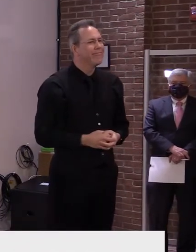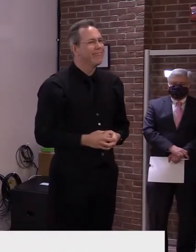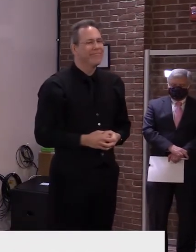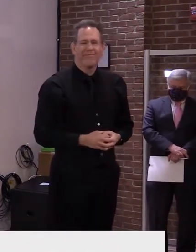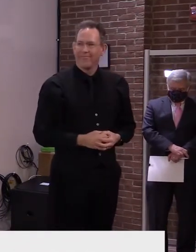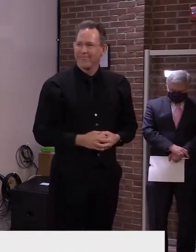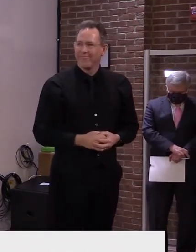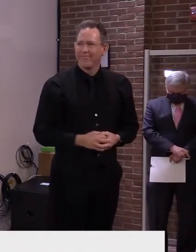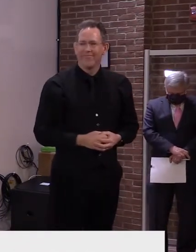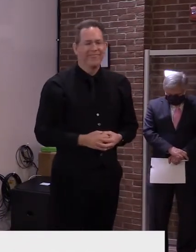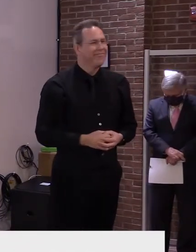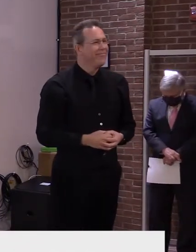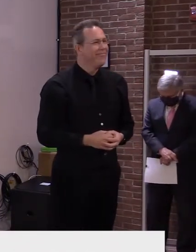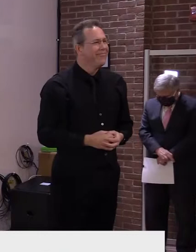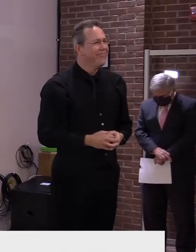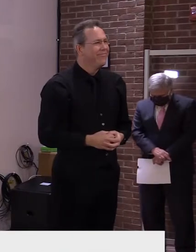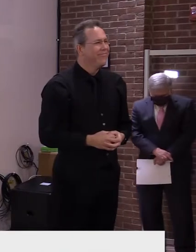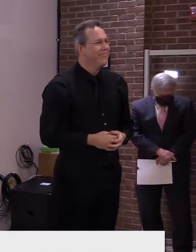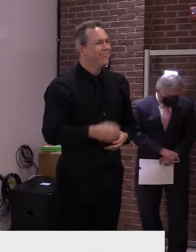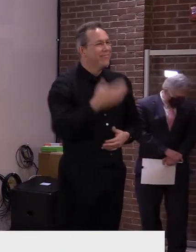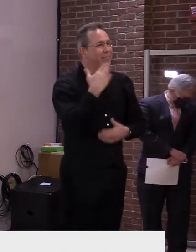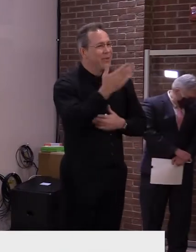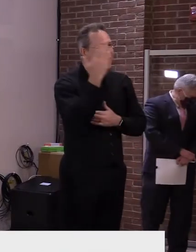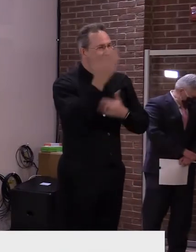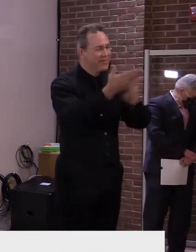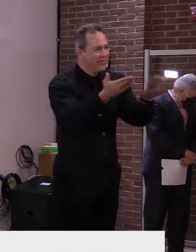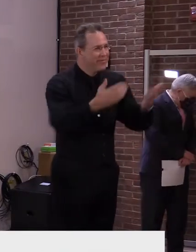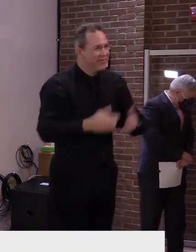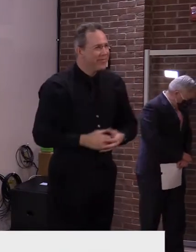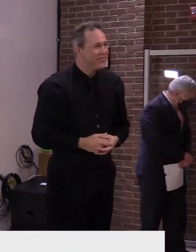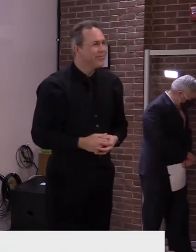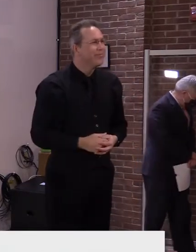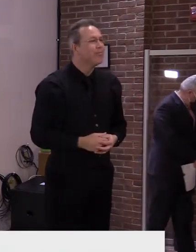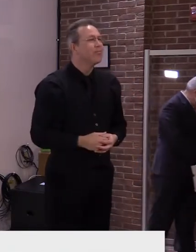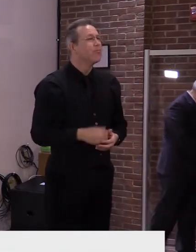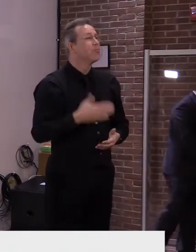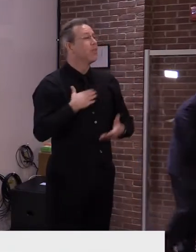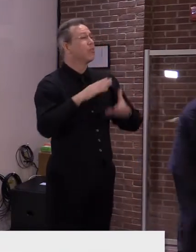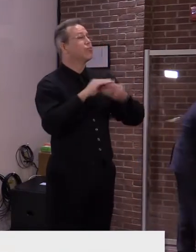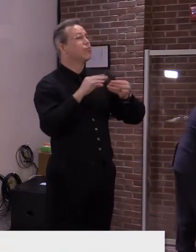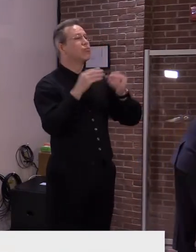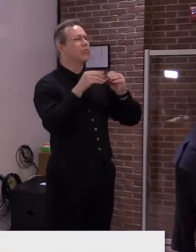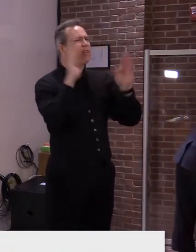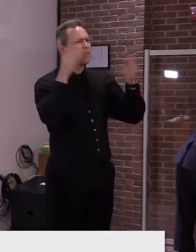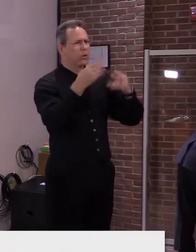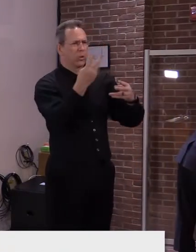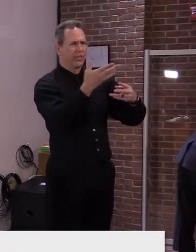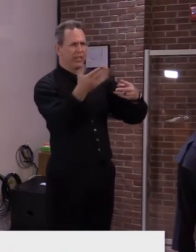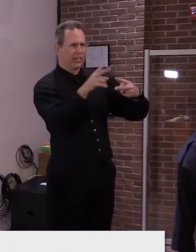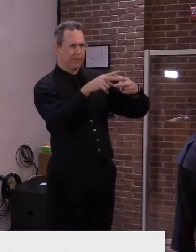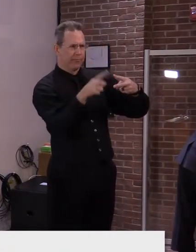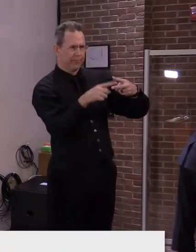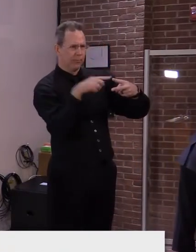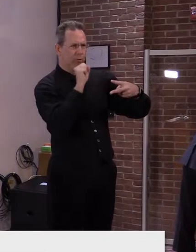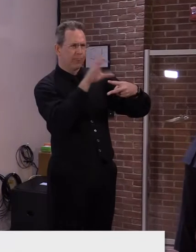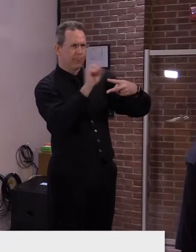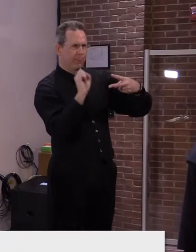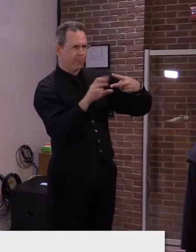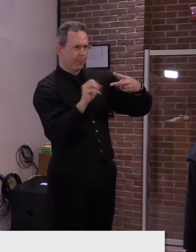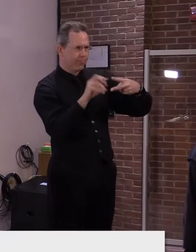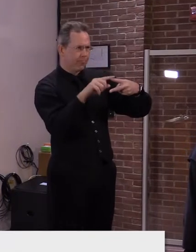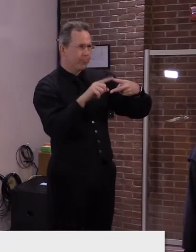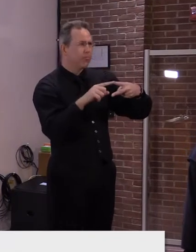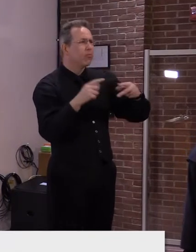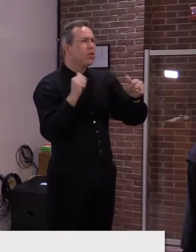Thank you, Governor. Good morning. My remarks today will largely focus on two areas: an update on our COVID